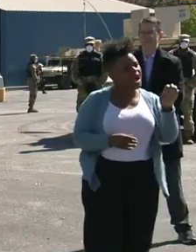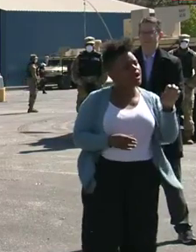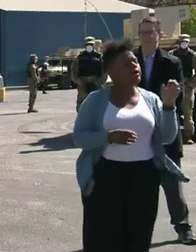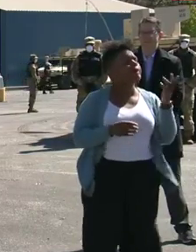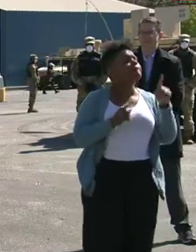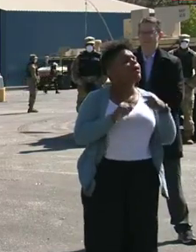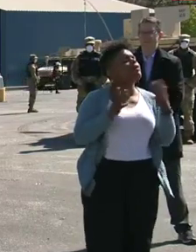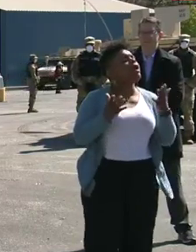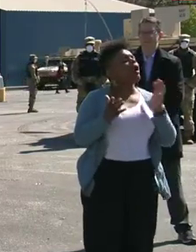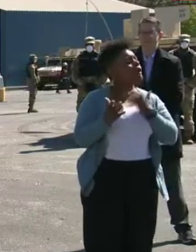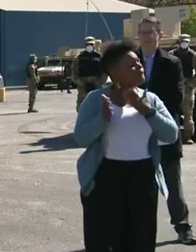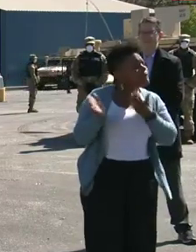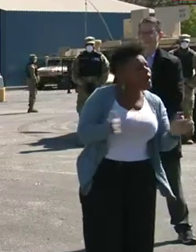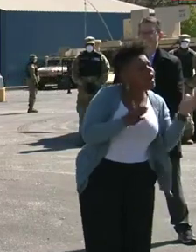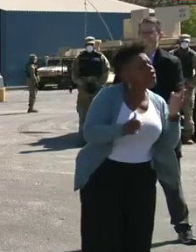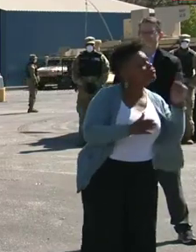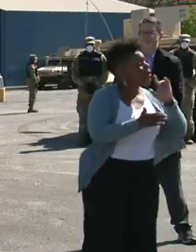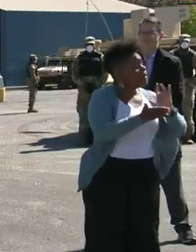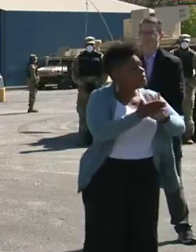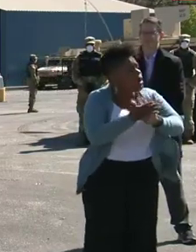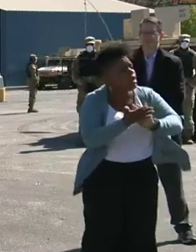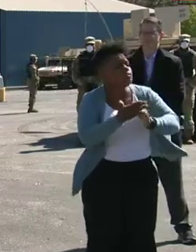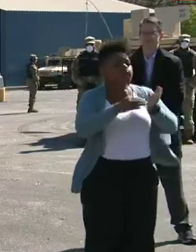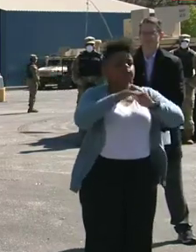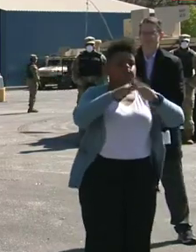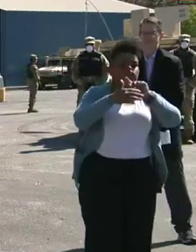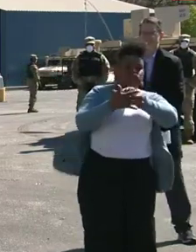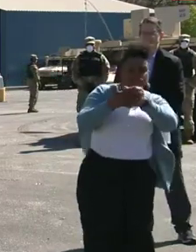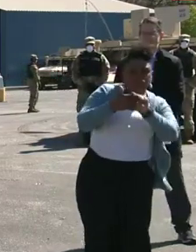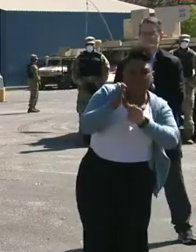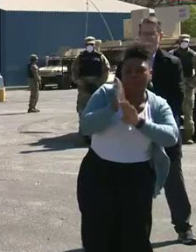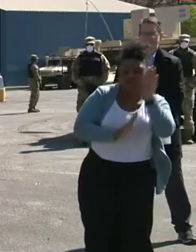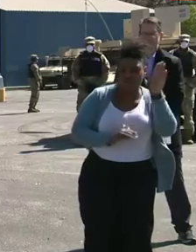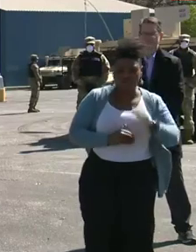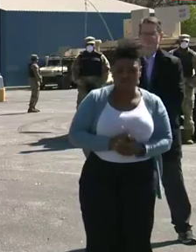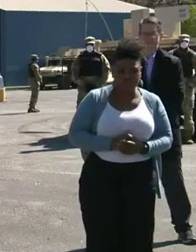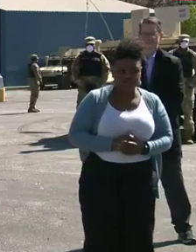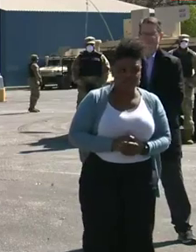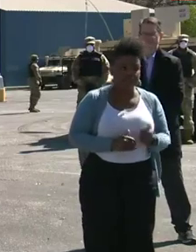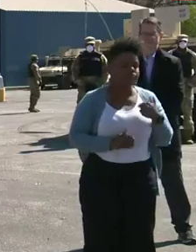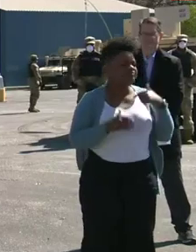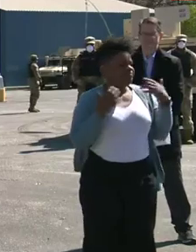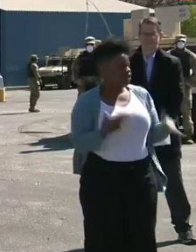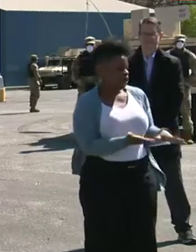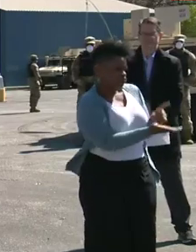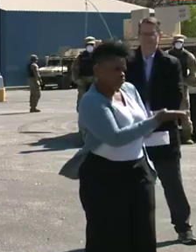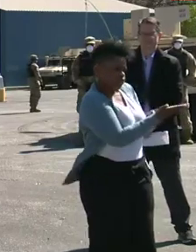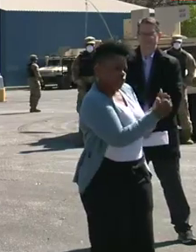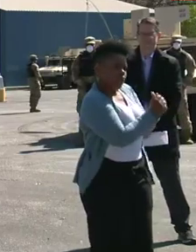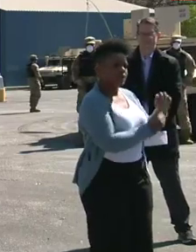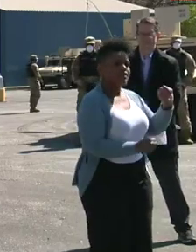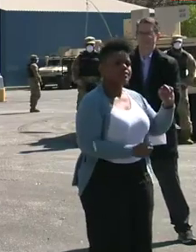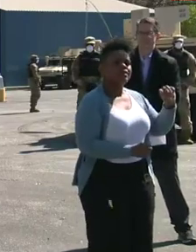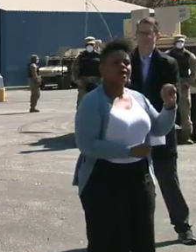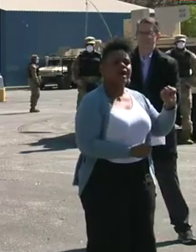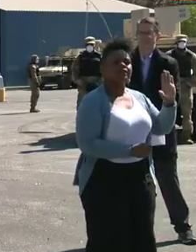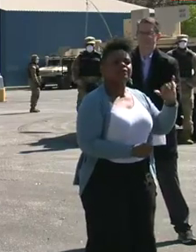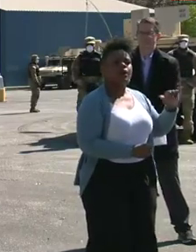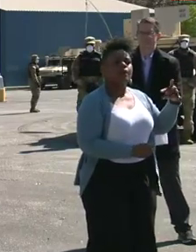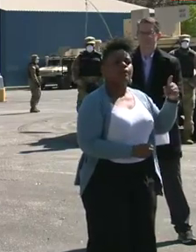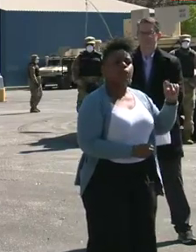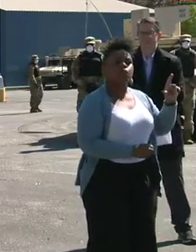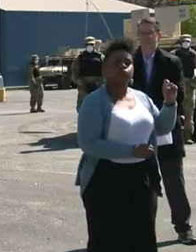Speaker Nancy Pelosi about making sure Washington, D.C. is designated as a state in the next phase of federal